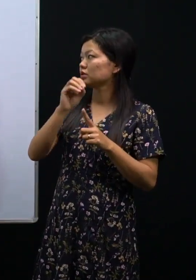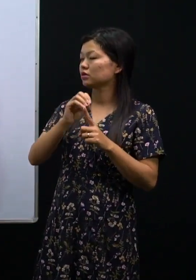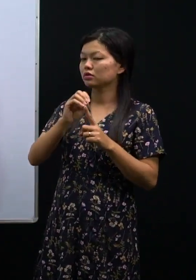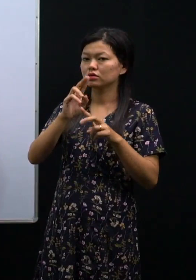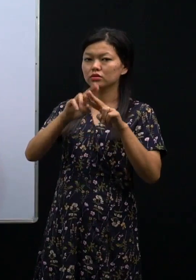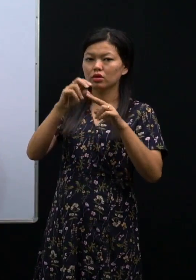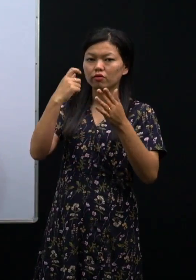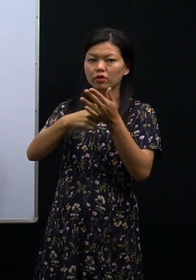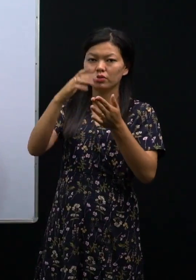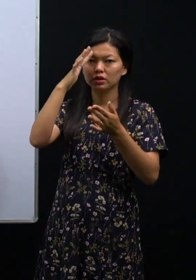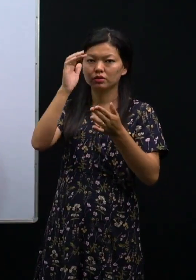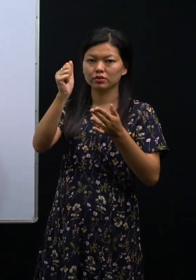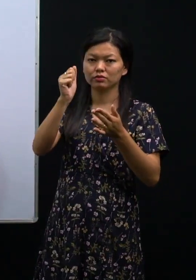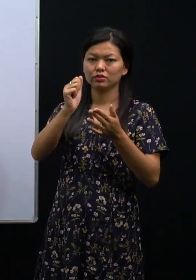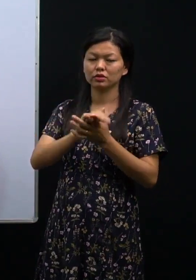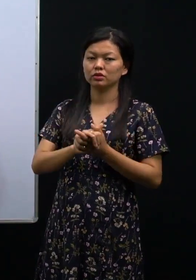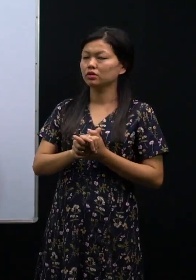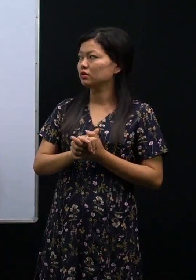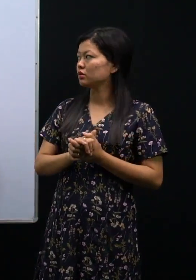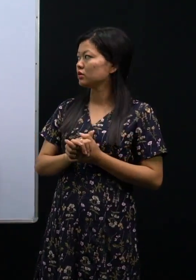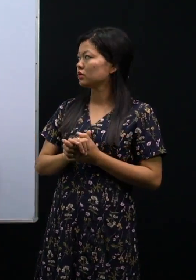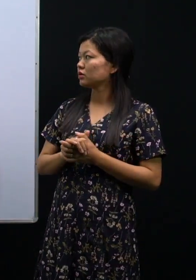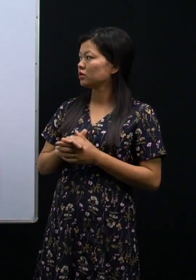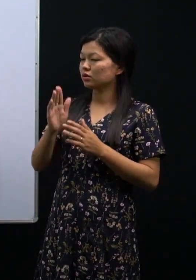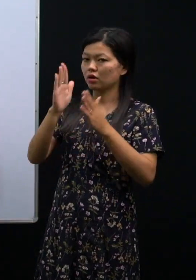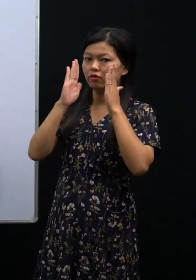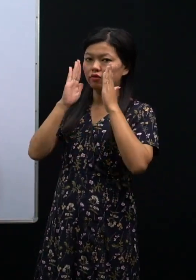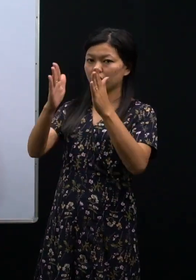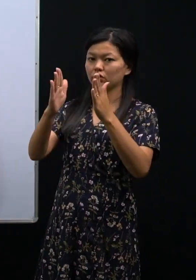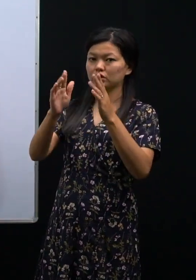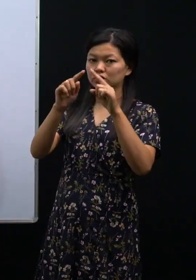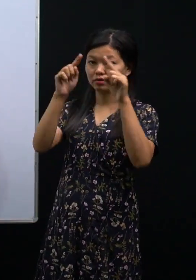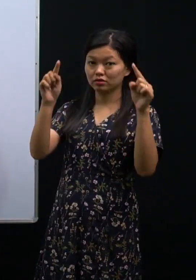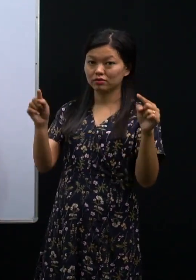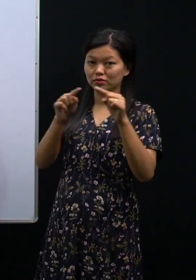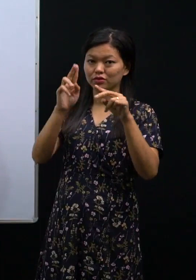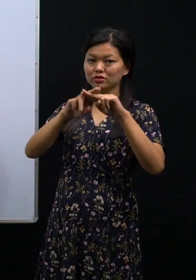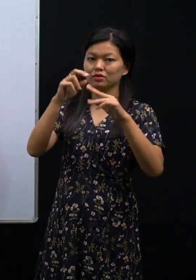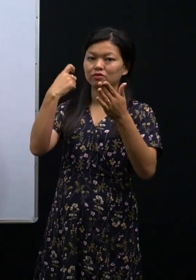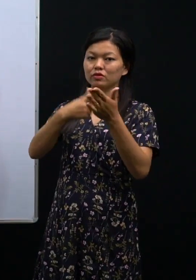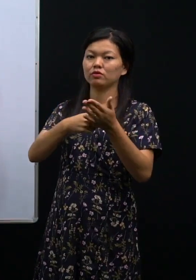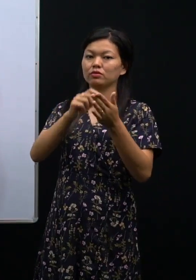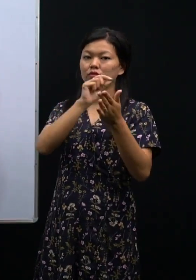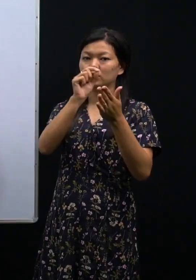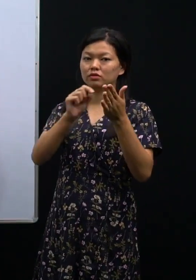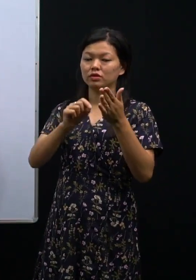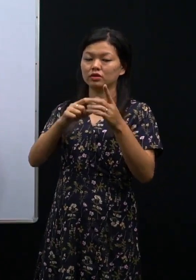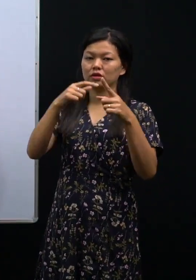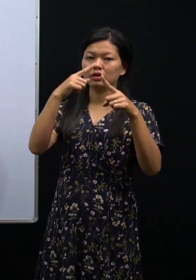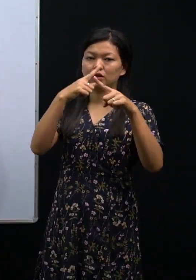is, what the formula I'm telling you, I'll make it a focus here, the formula. Look at here, the formula was x plus